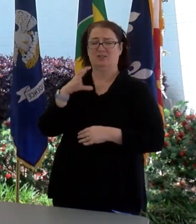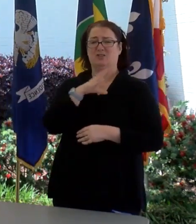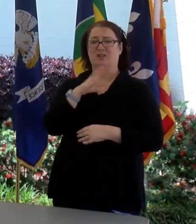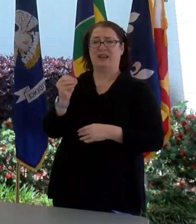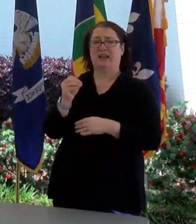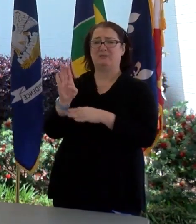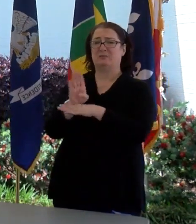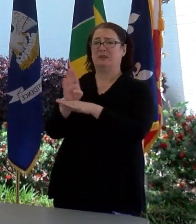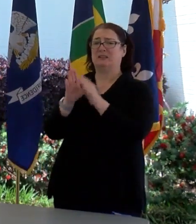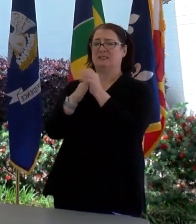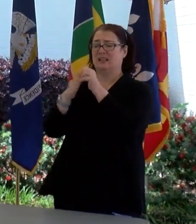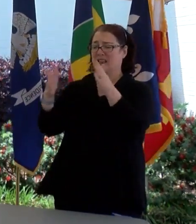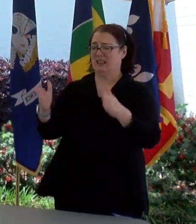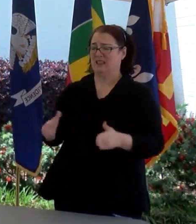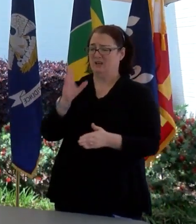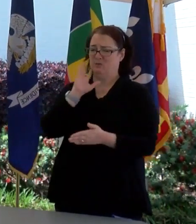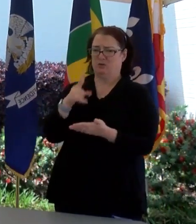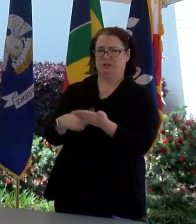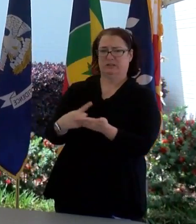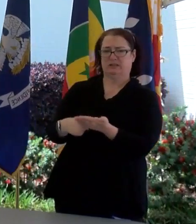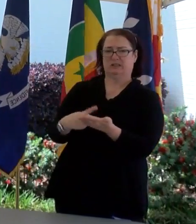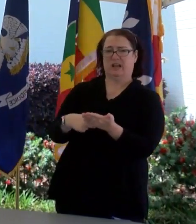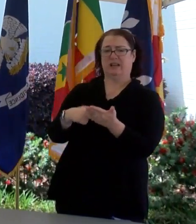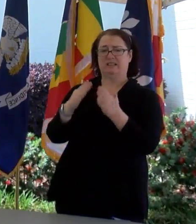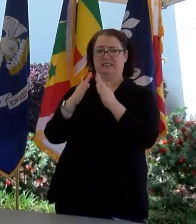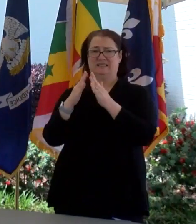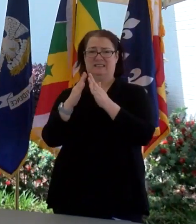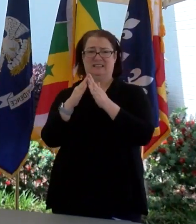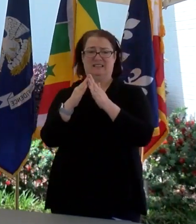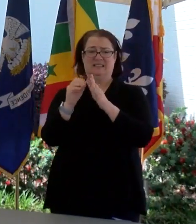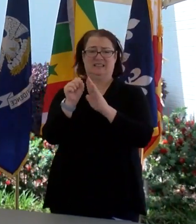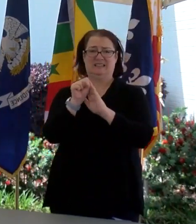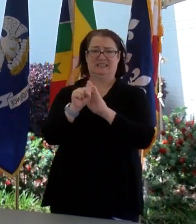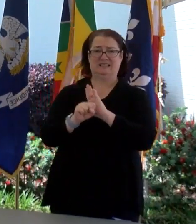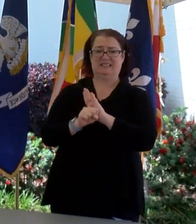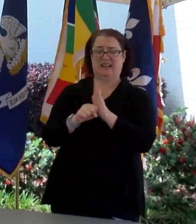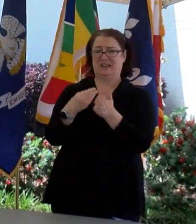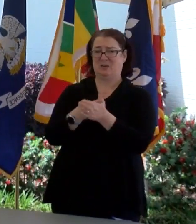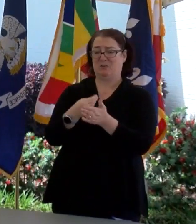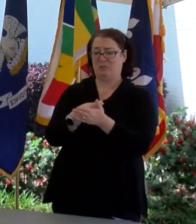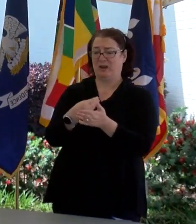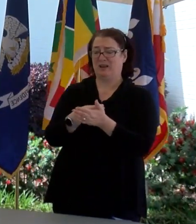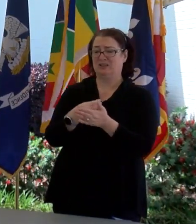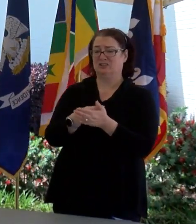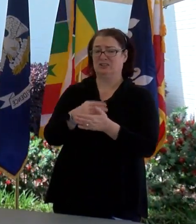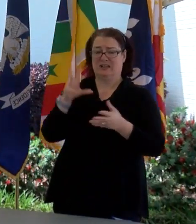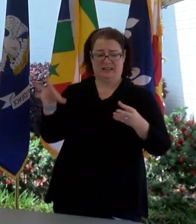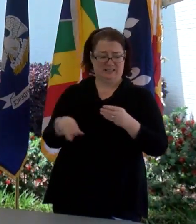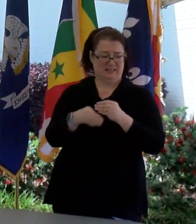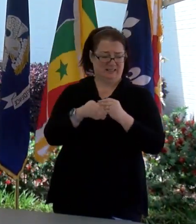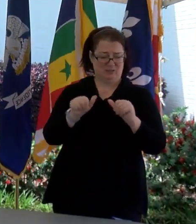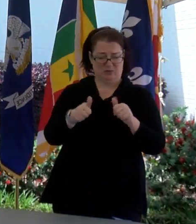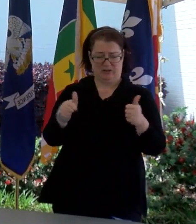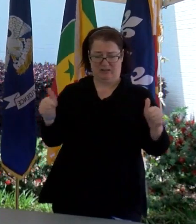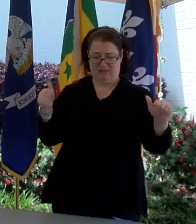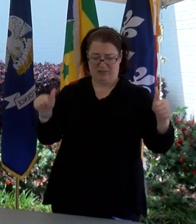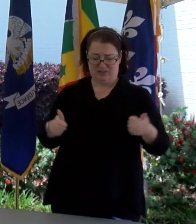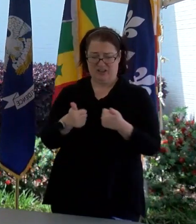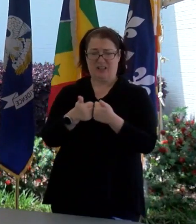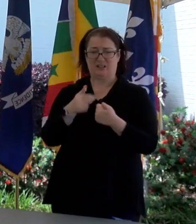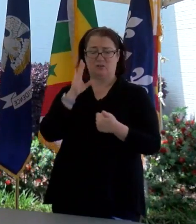on our city and parish budgets. In addition to the scale of the challenges that we face, we will need